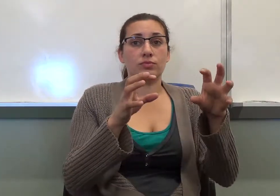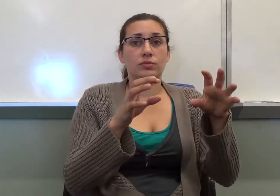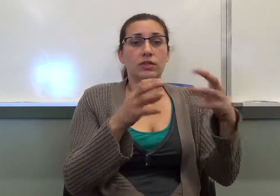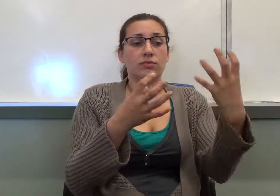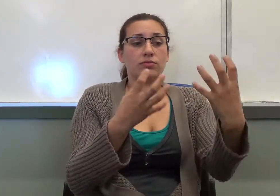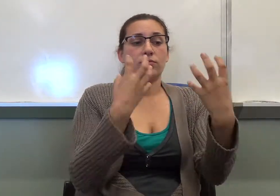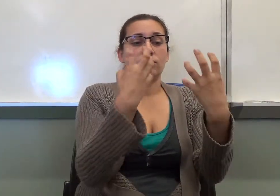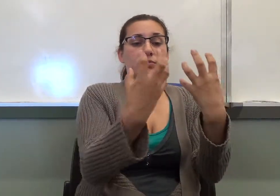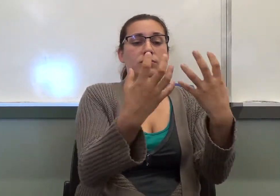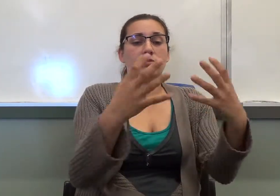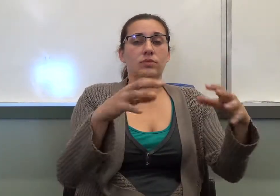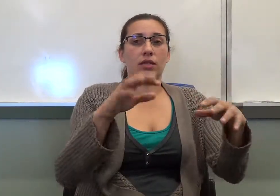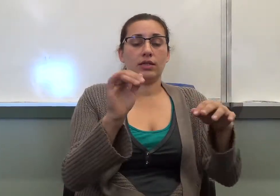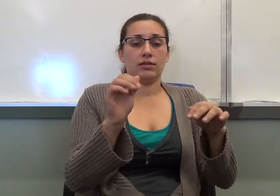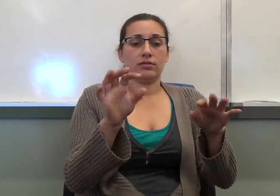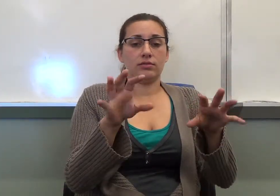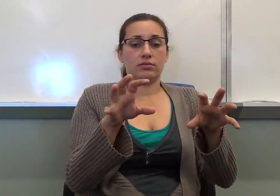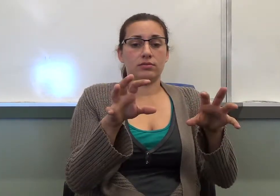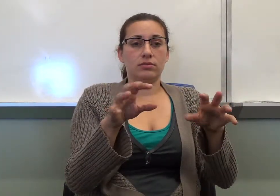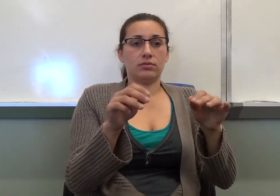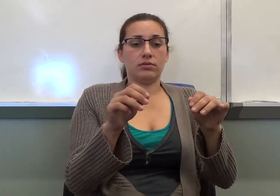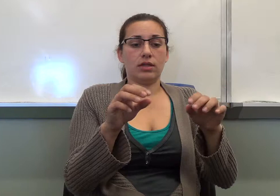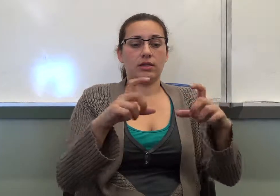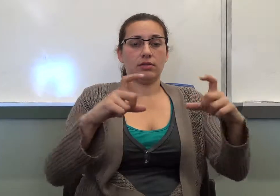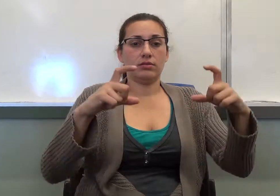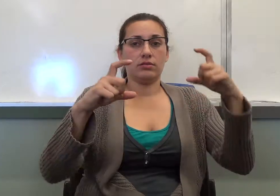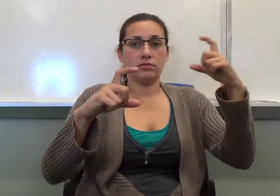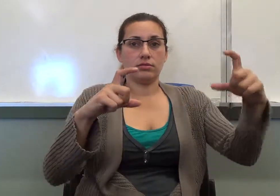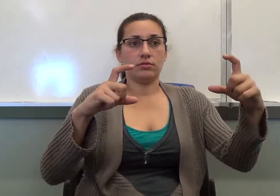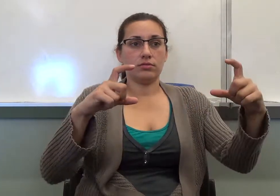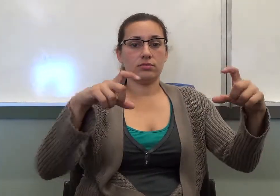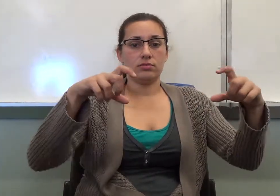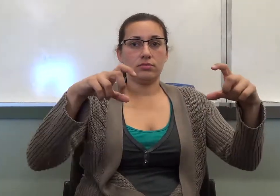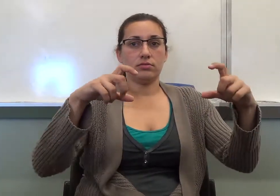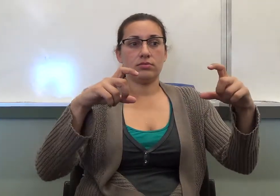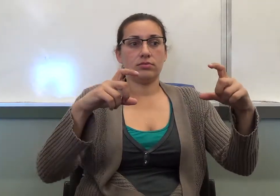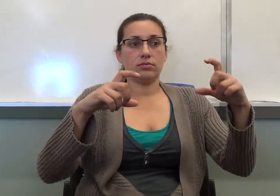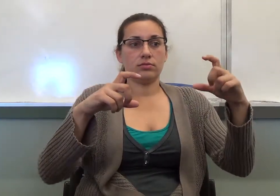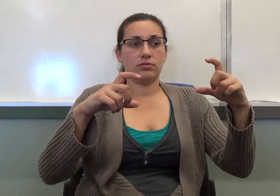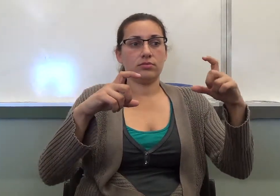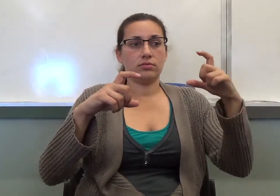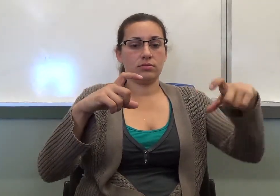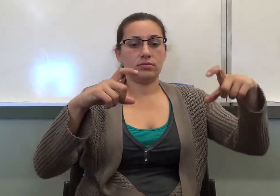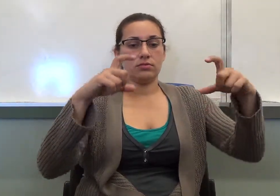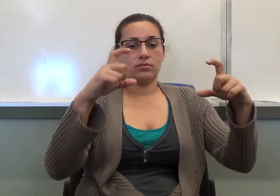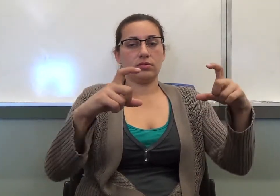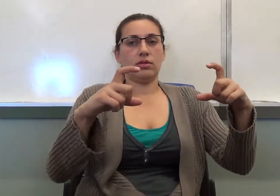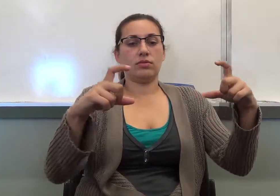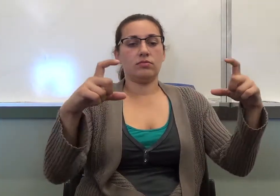to get the right answer quickly anyway. Usually they don't give you enough dimensions to do it